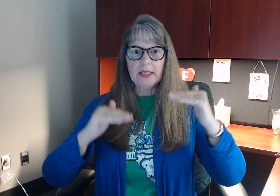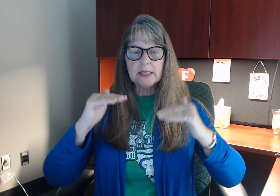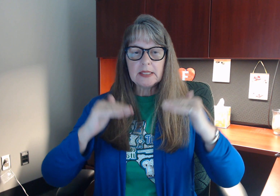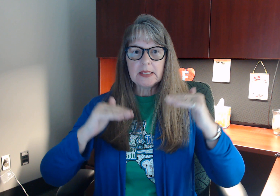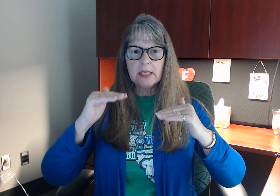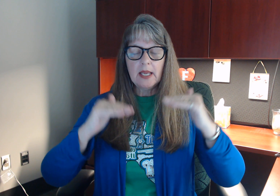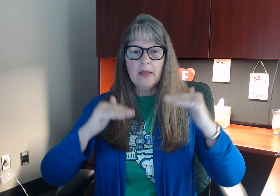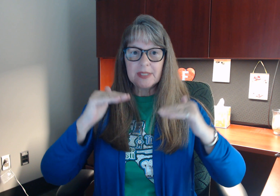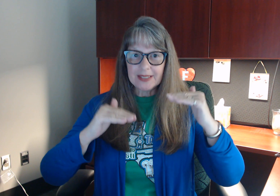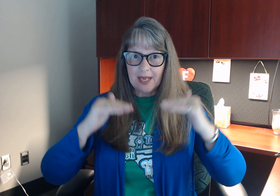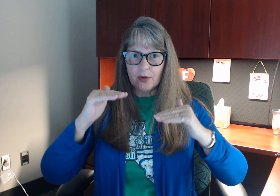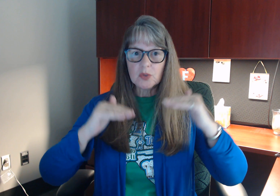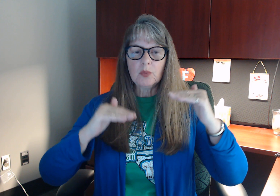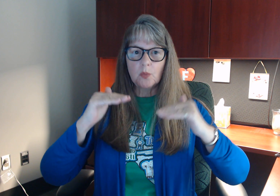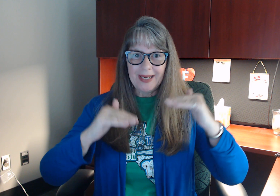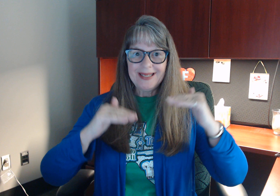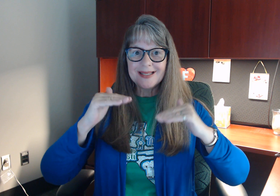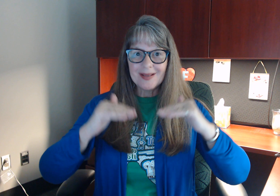balance, and the scales. We're weighing something,